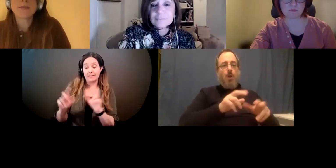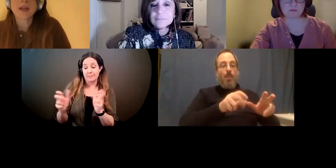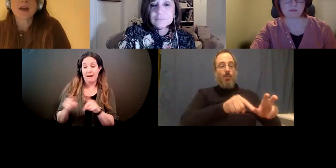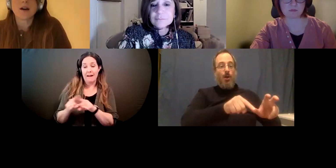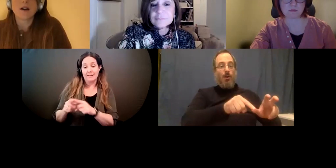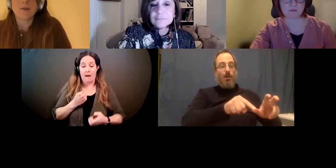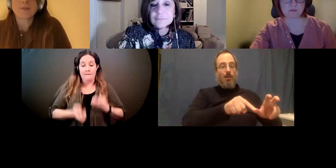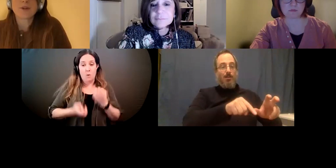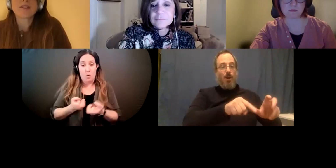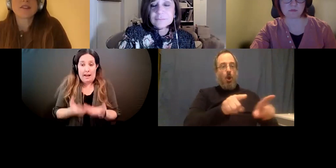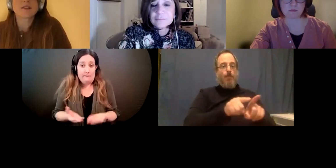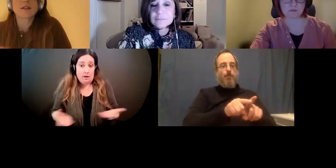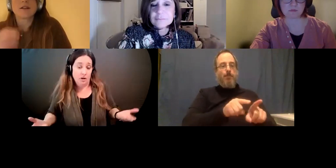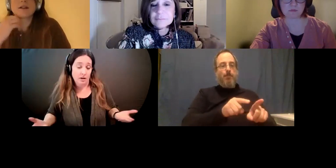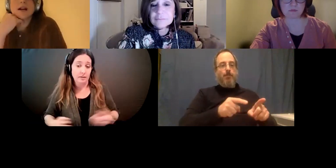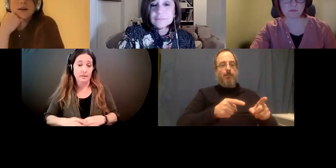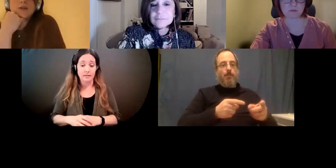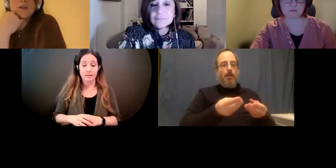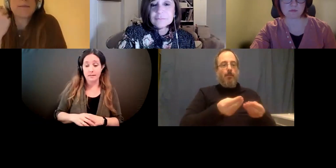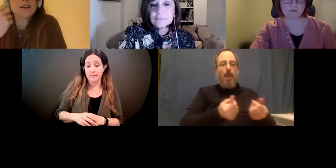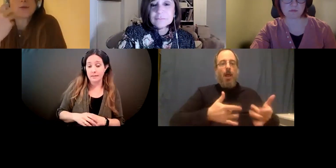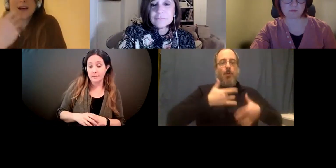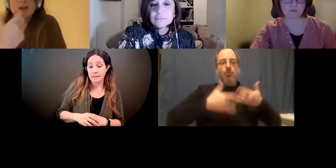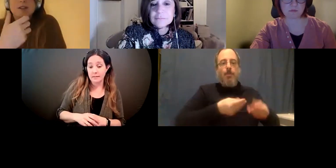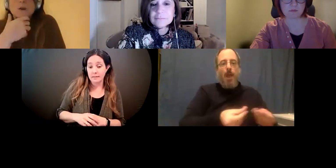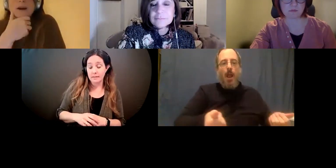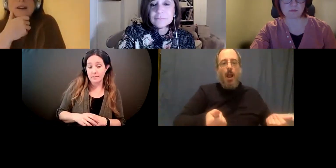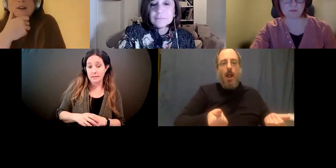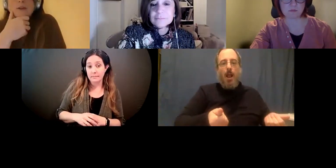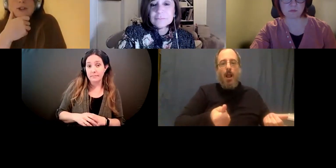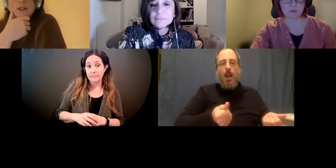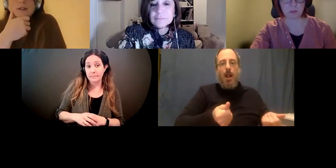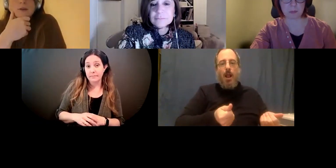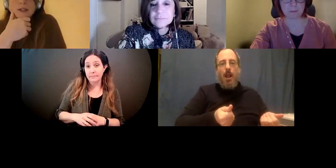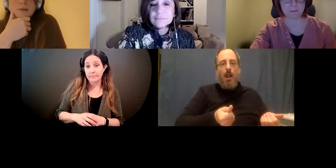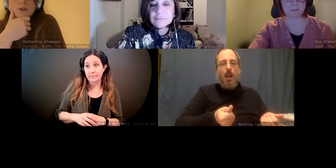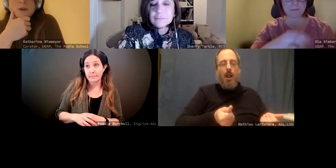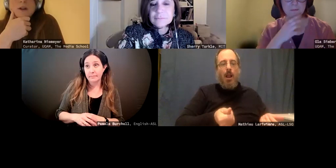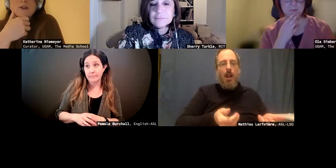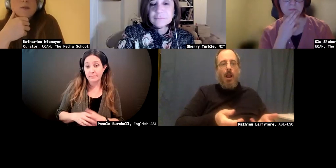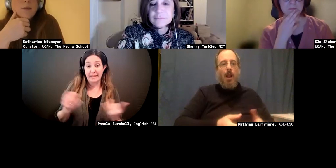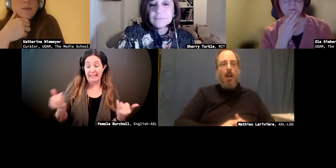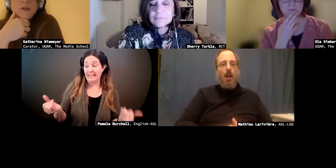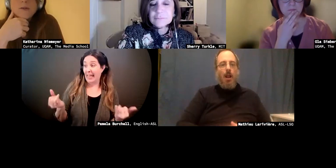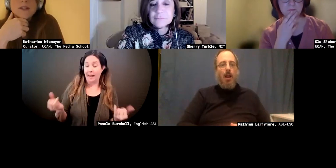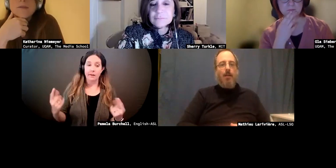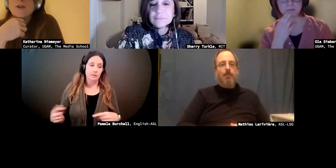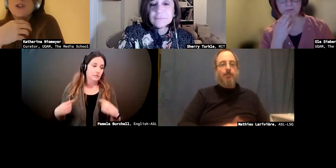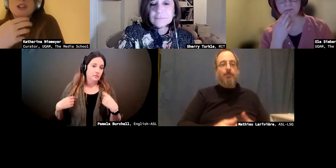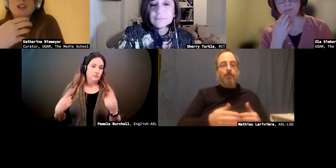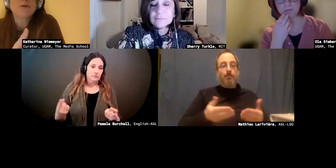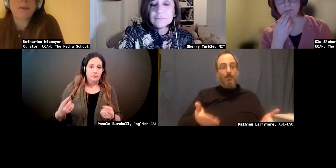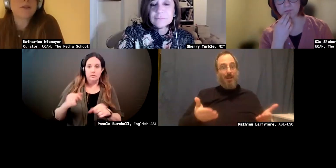earlier, brings us to the ambiguous relations we might have with machines and screens, between anthropomorphism